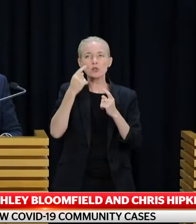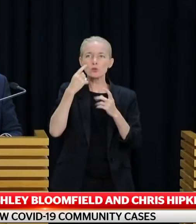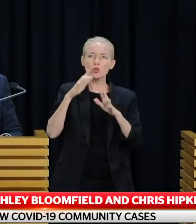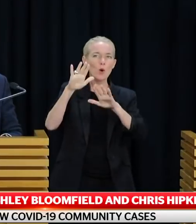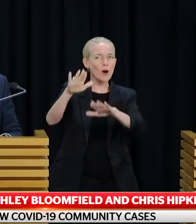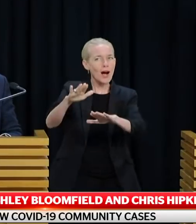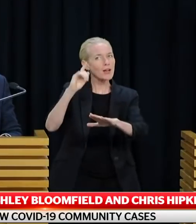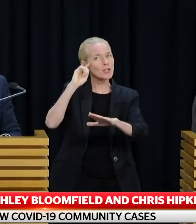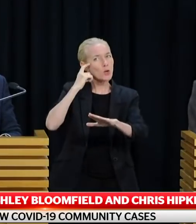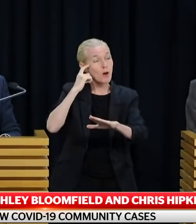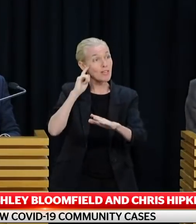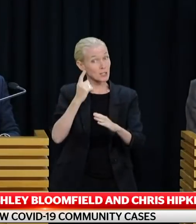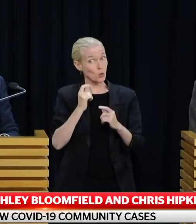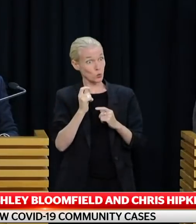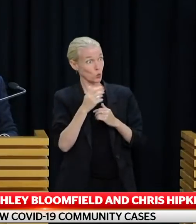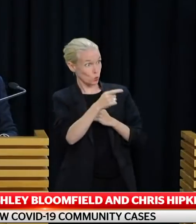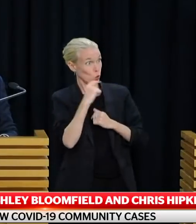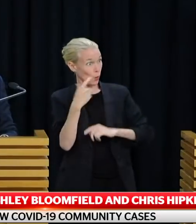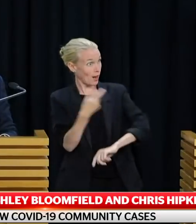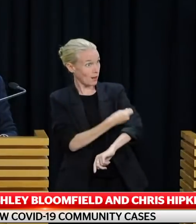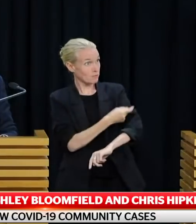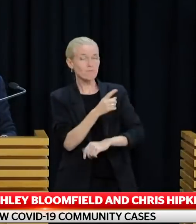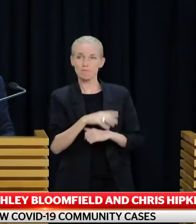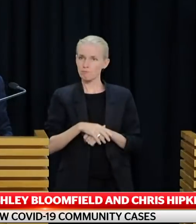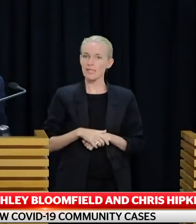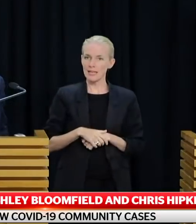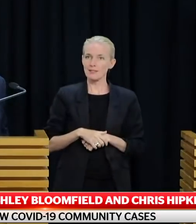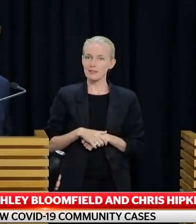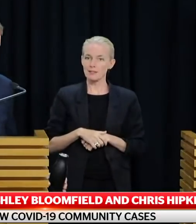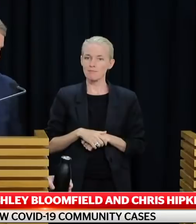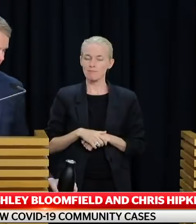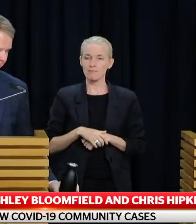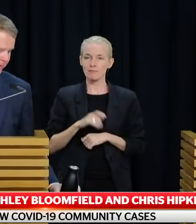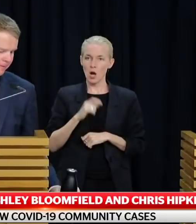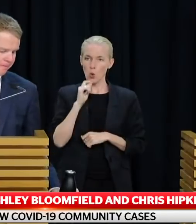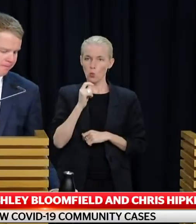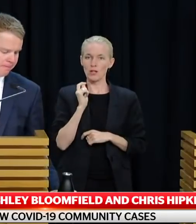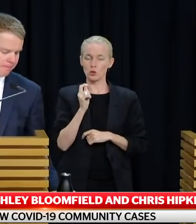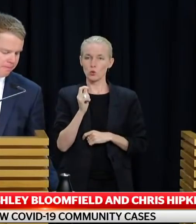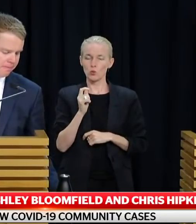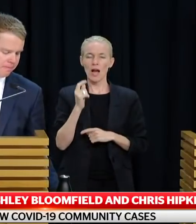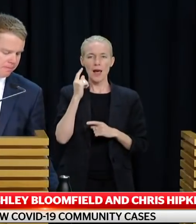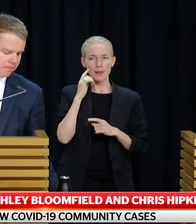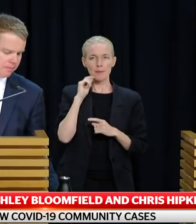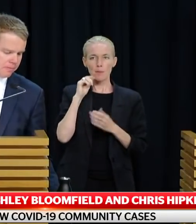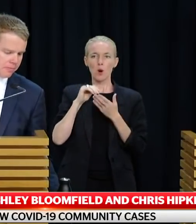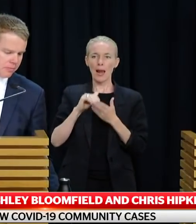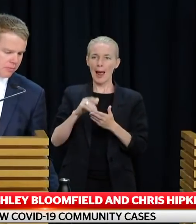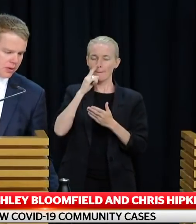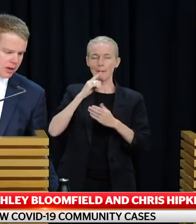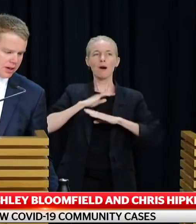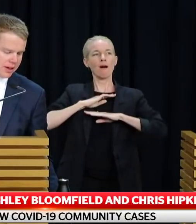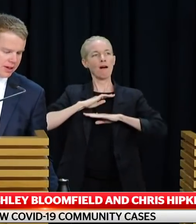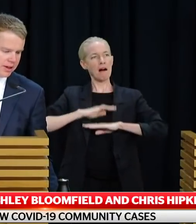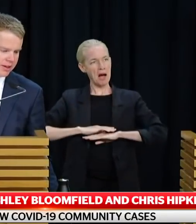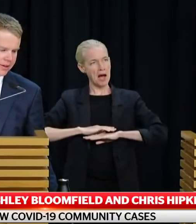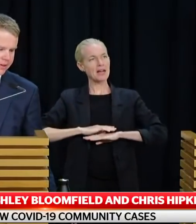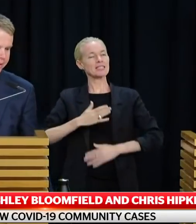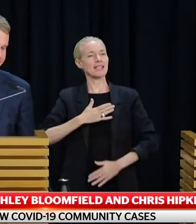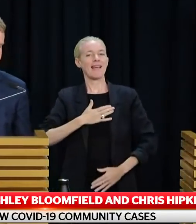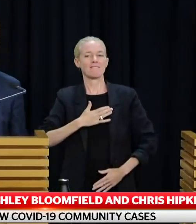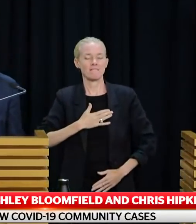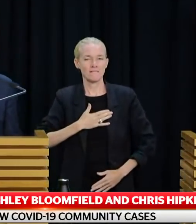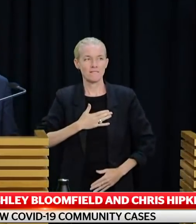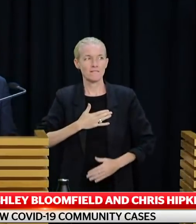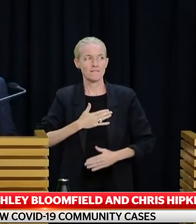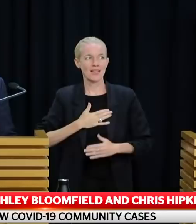do soon? Yes, that's the latest advice I have is that it might be helpful for me to have it soon. But again, there's this. I'm